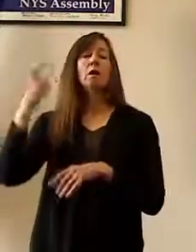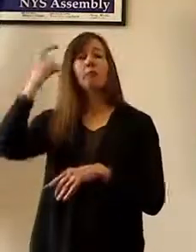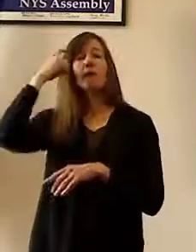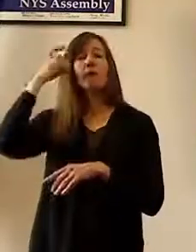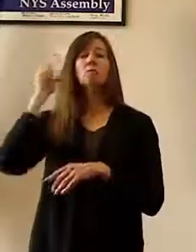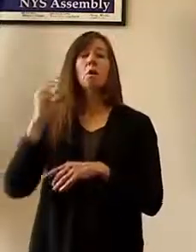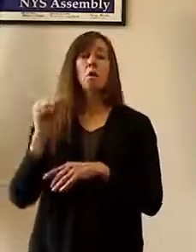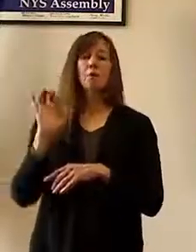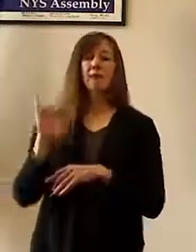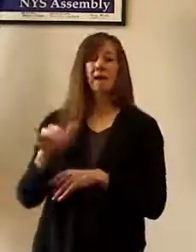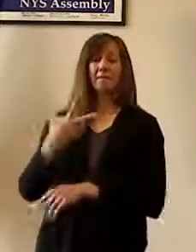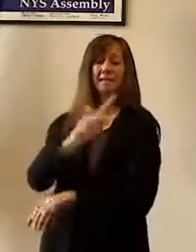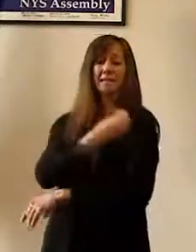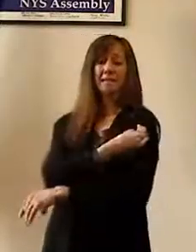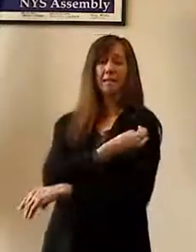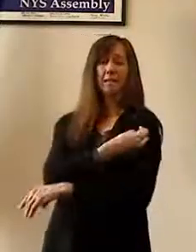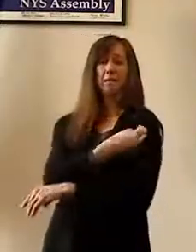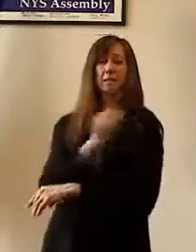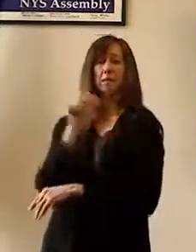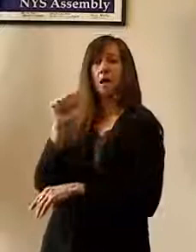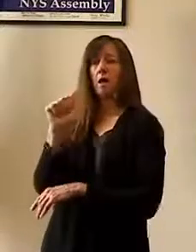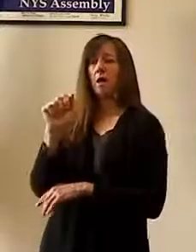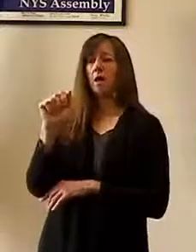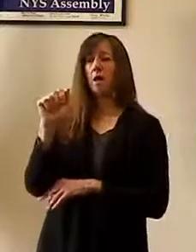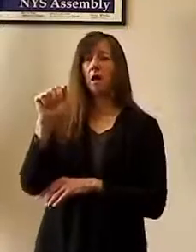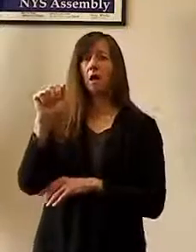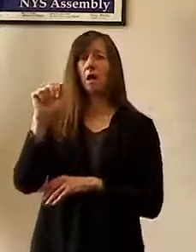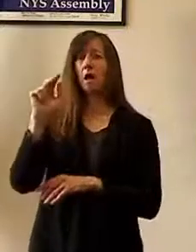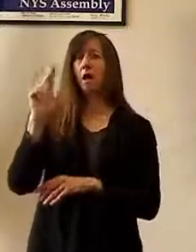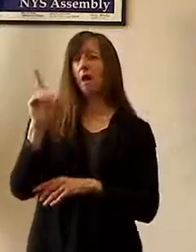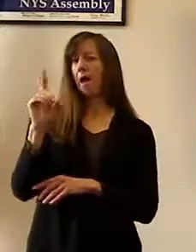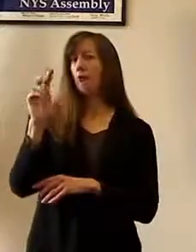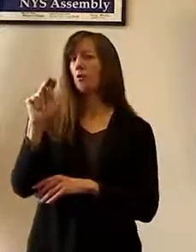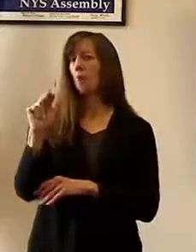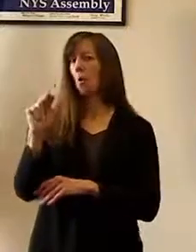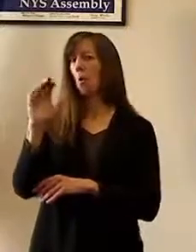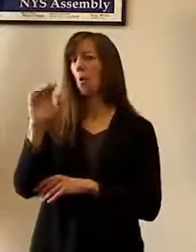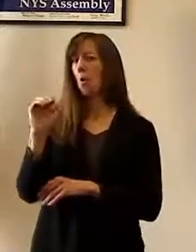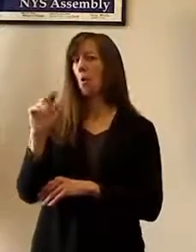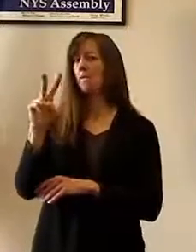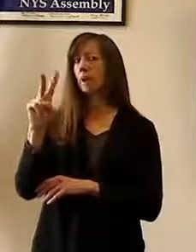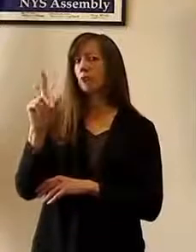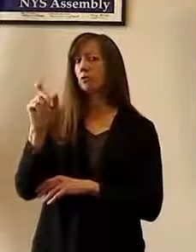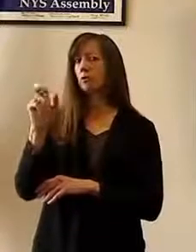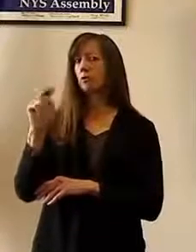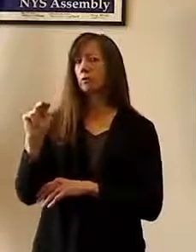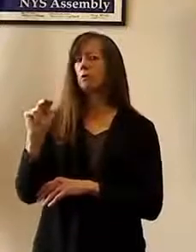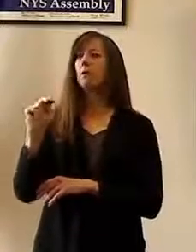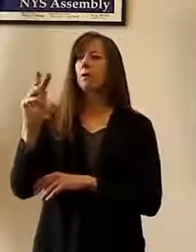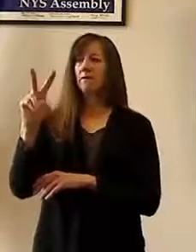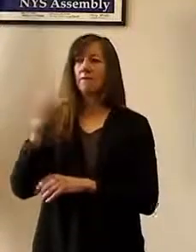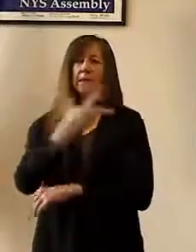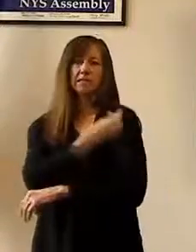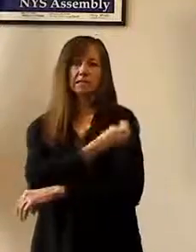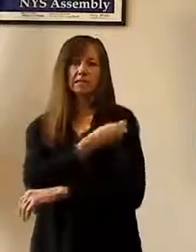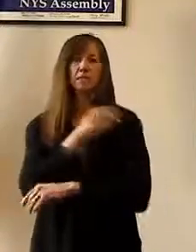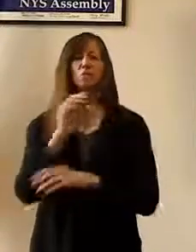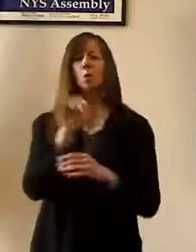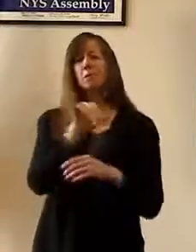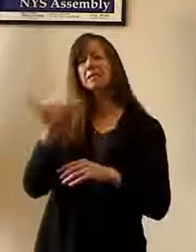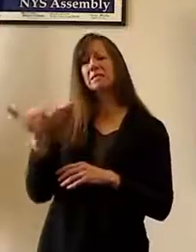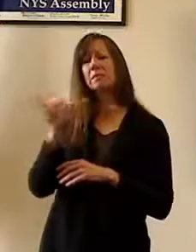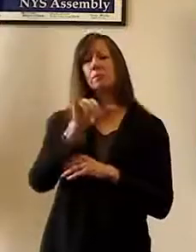and it's similar in that it's an Adenovector vaccine to the AstraZeneca vaccine that